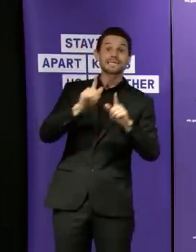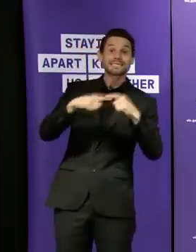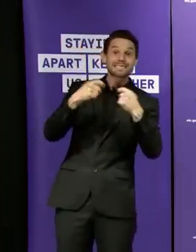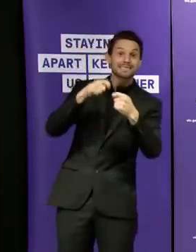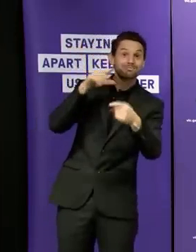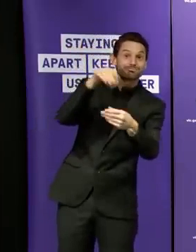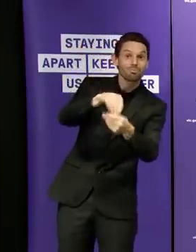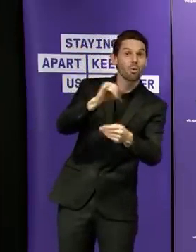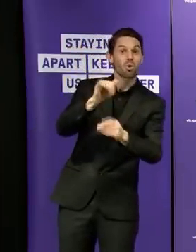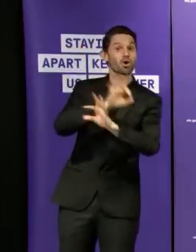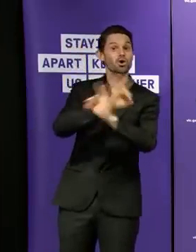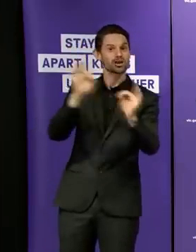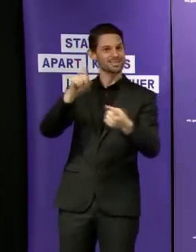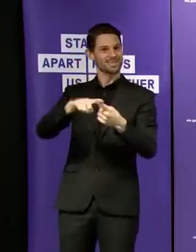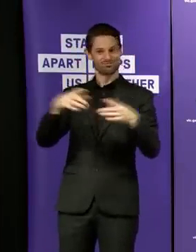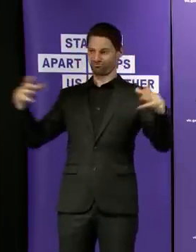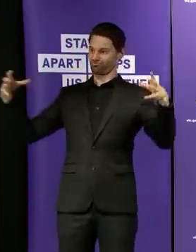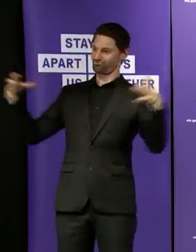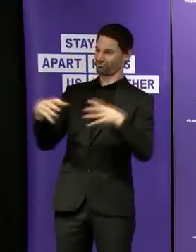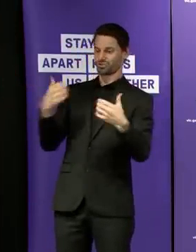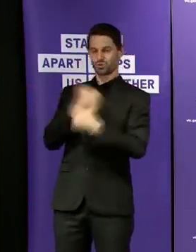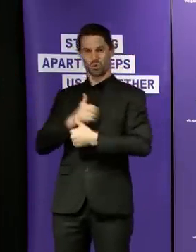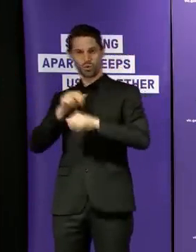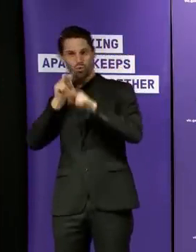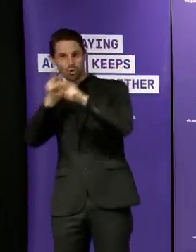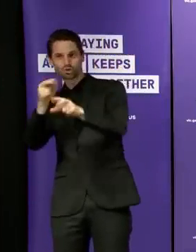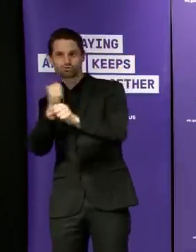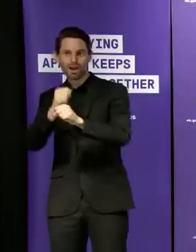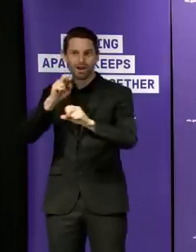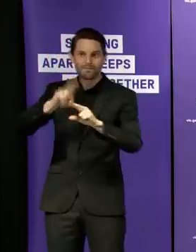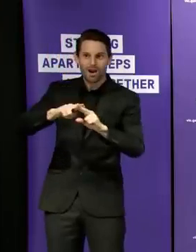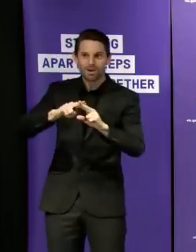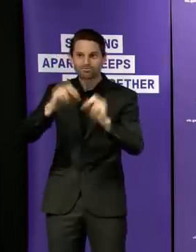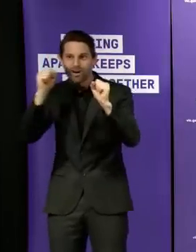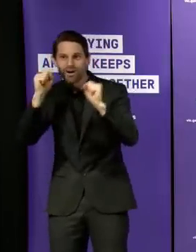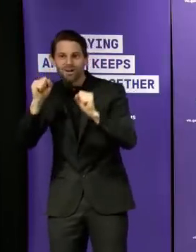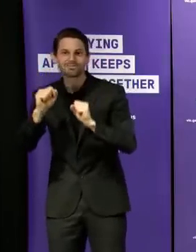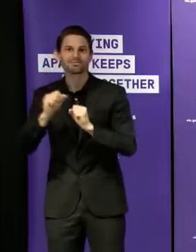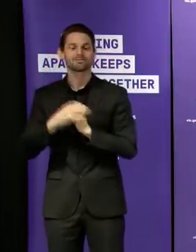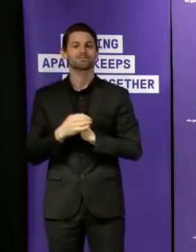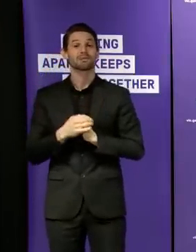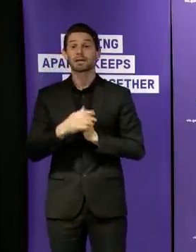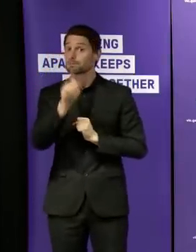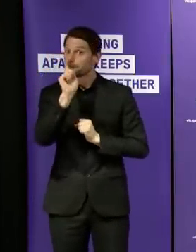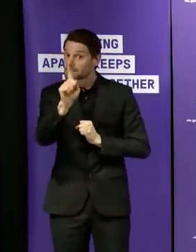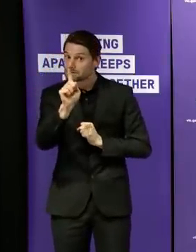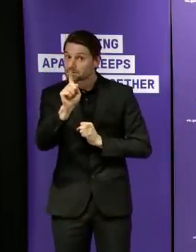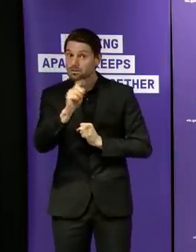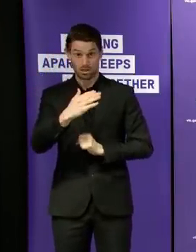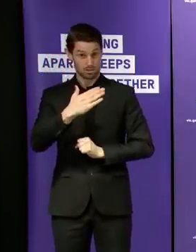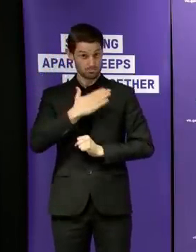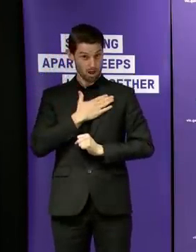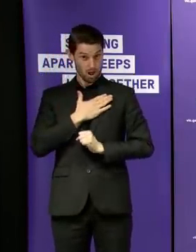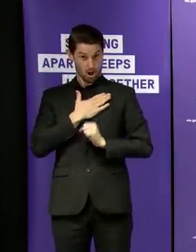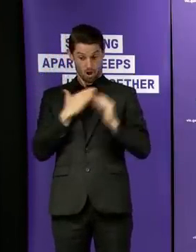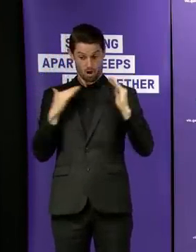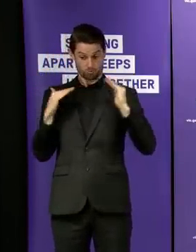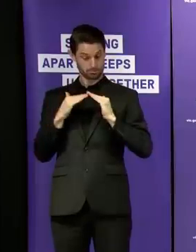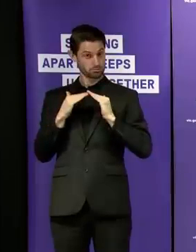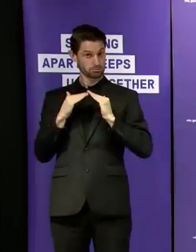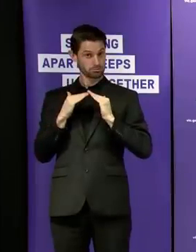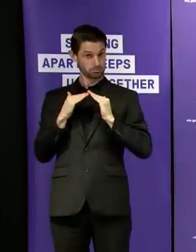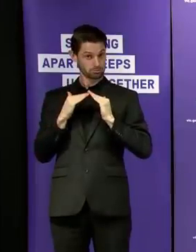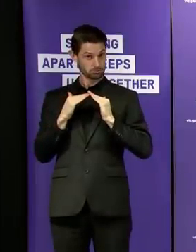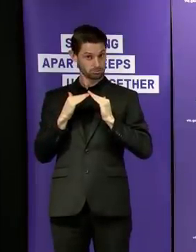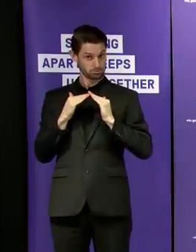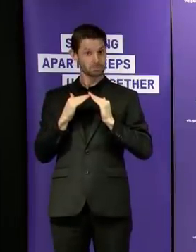a big part of who we are. But your household and only the members of your household,